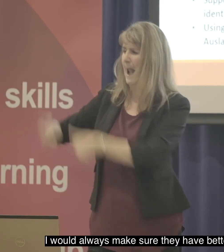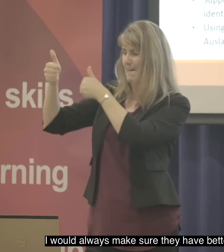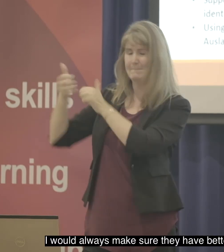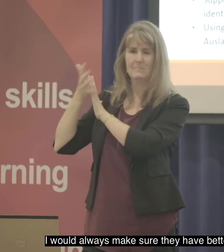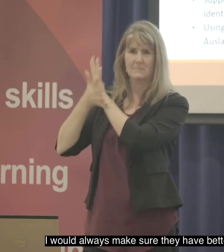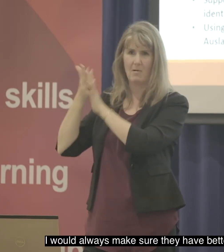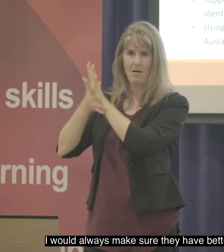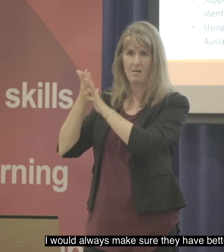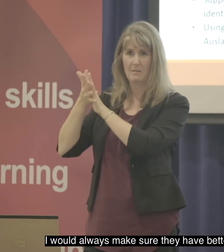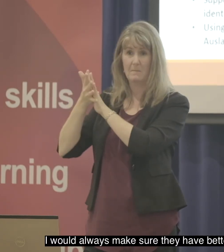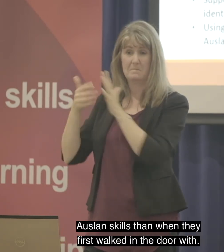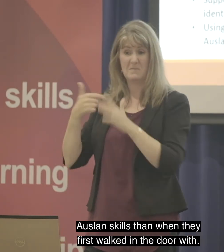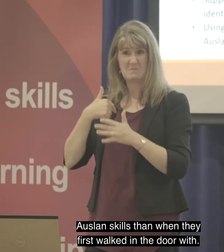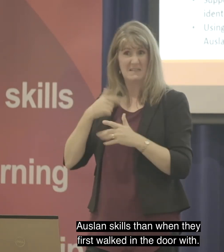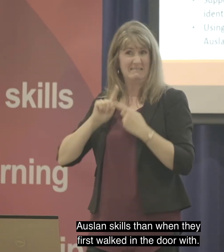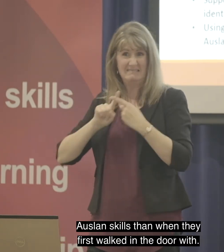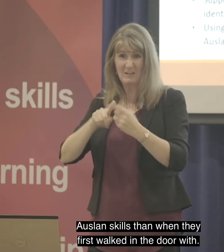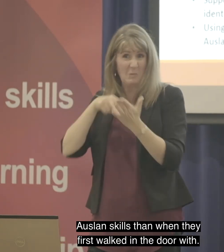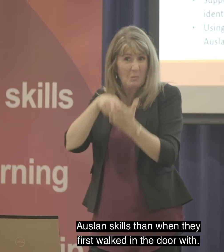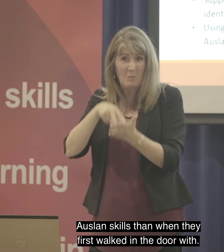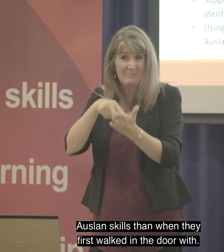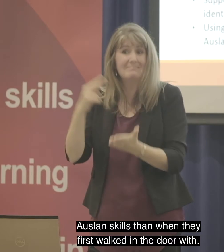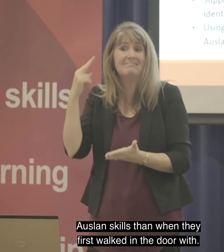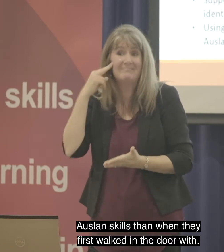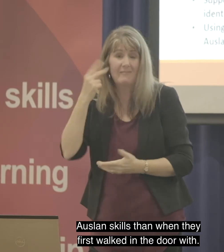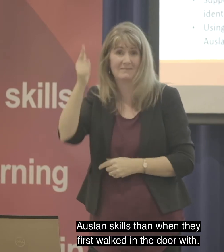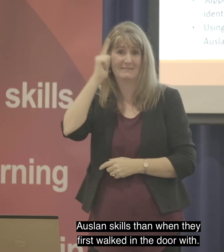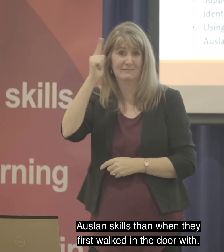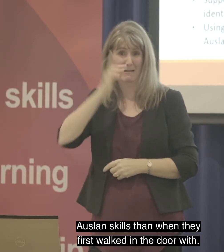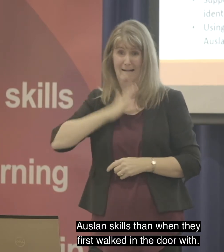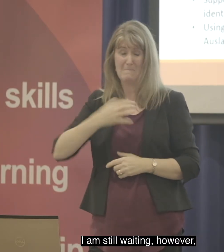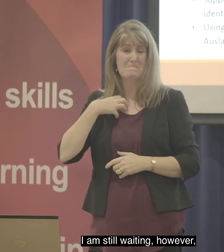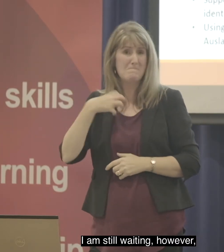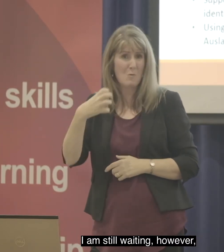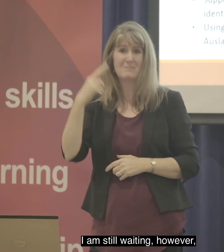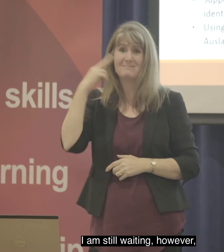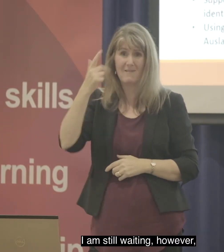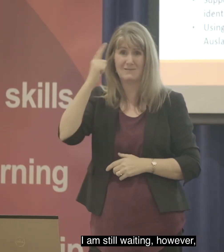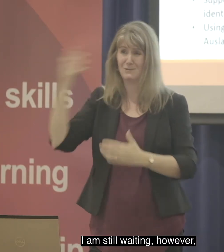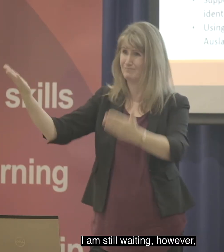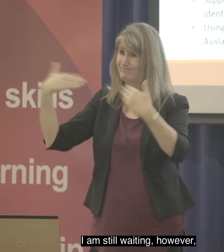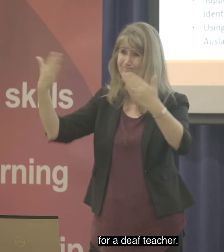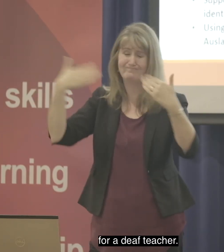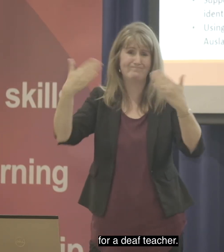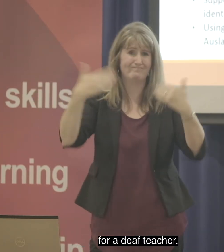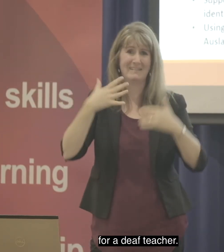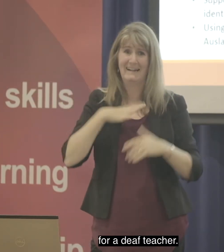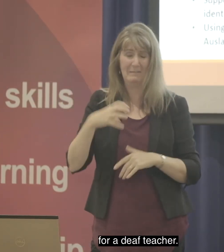have better Auslan skills than when they first walked in the door with. I am still waiting, however, for a deaf teacher.